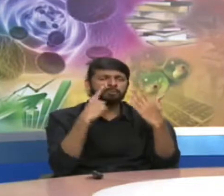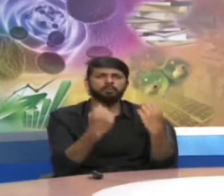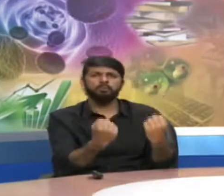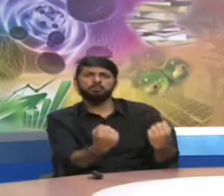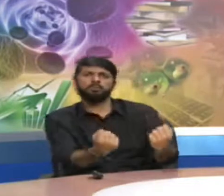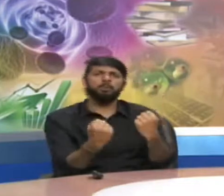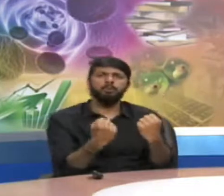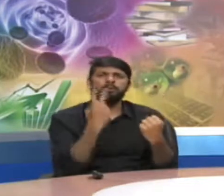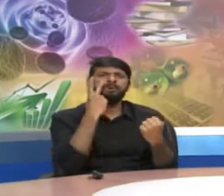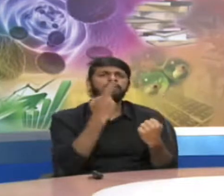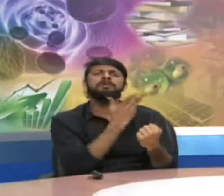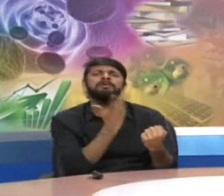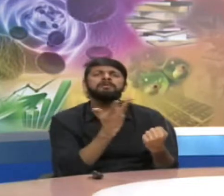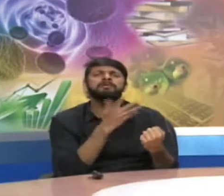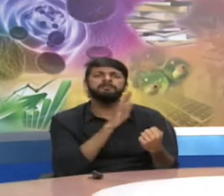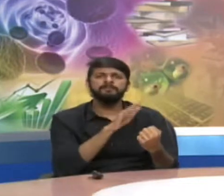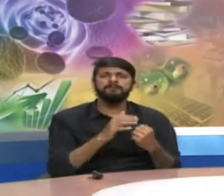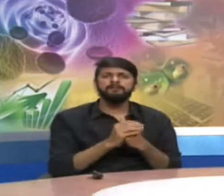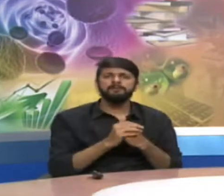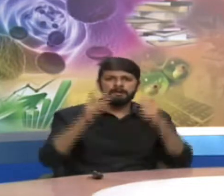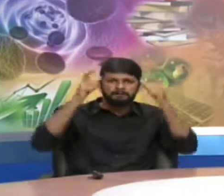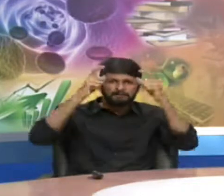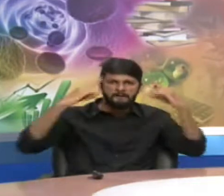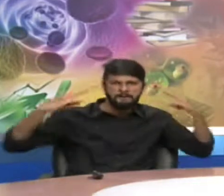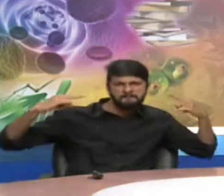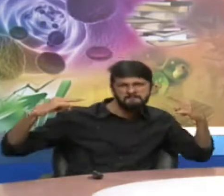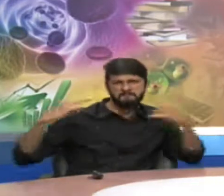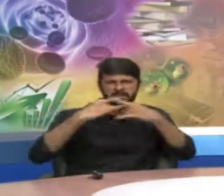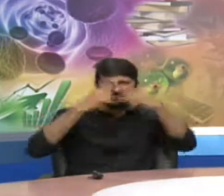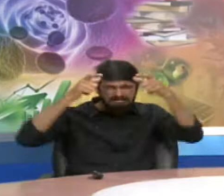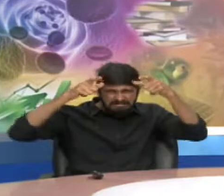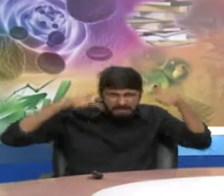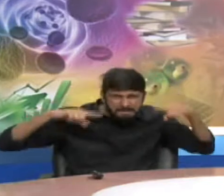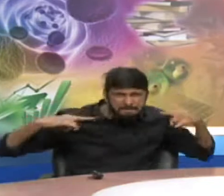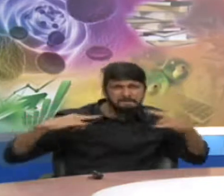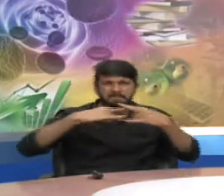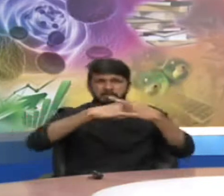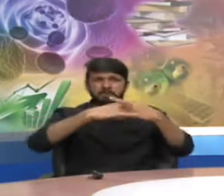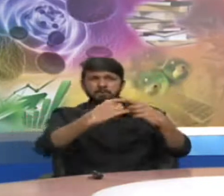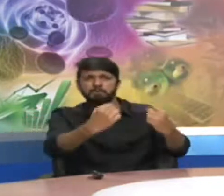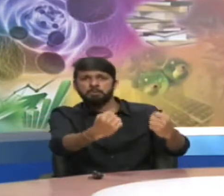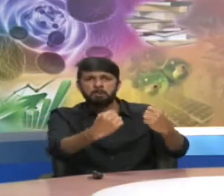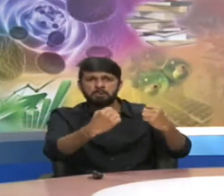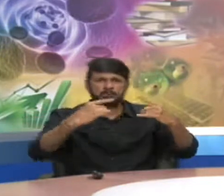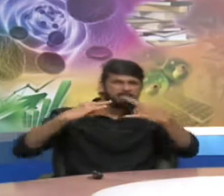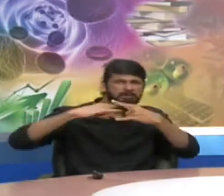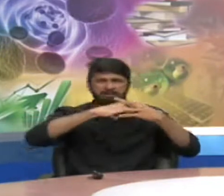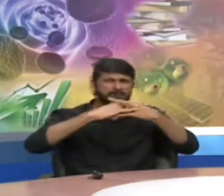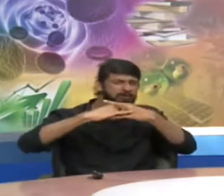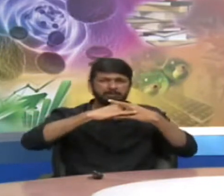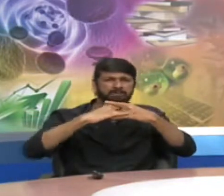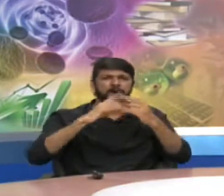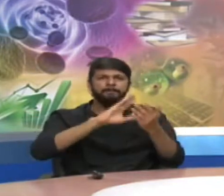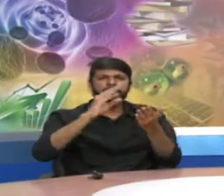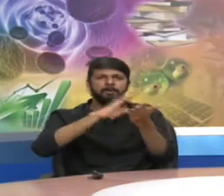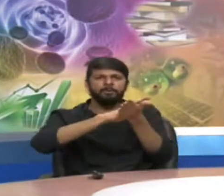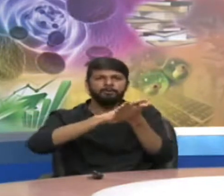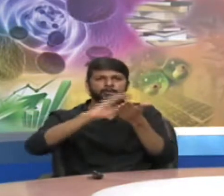The strength and the force of fighting bulls, horns locked, hooves stamping the